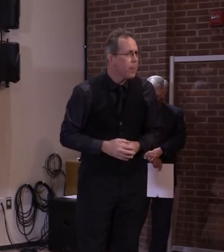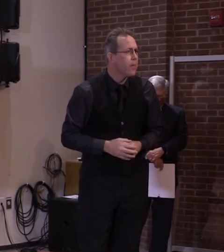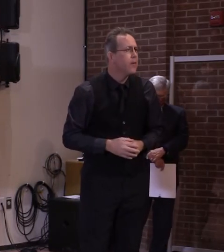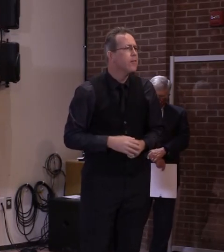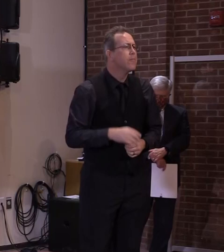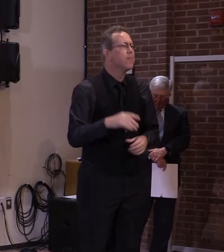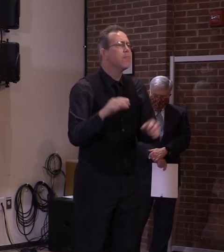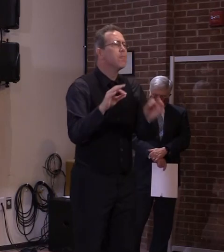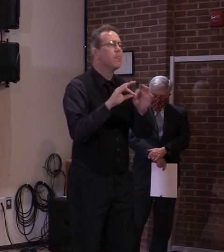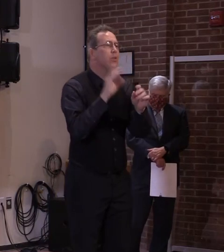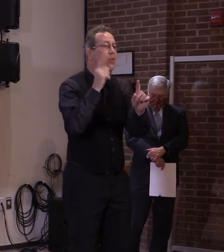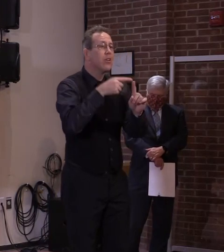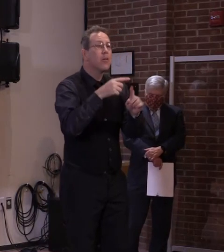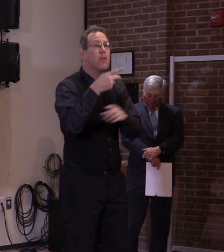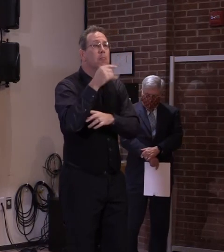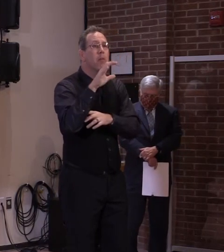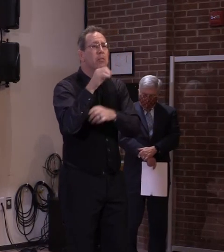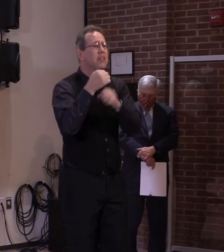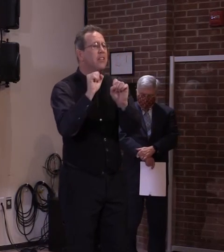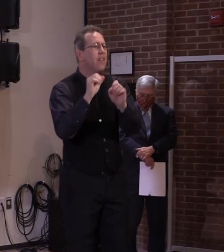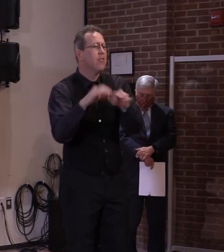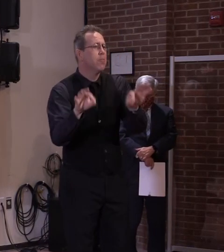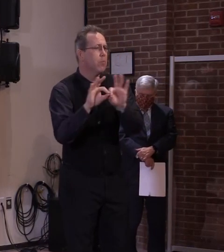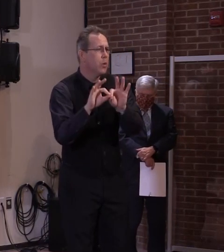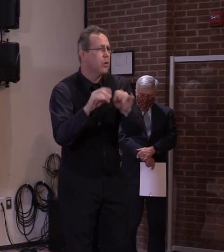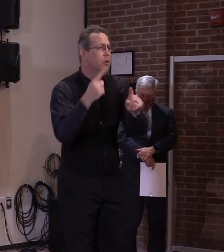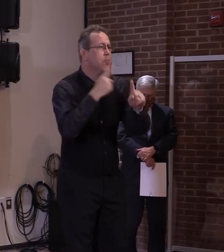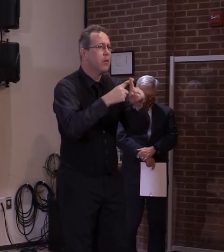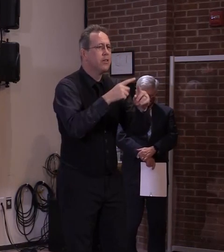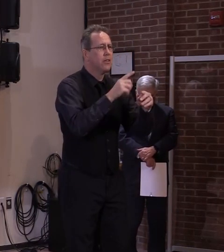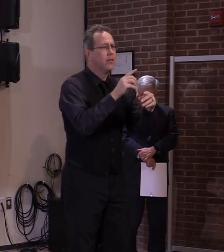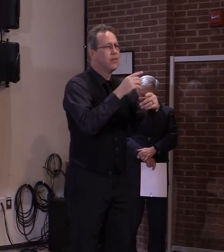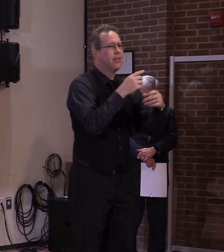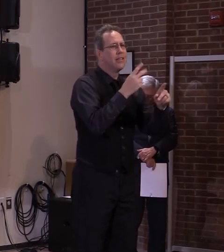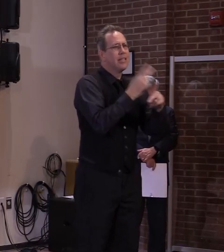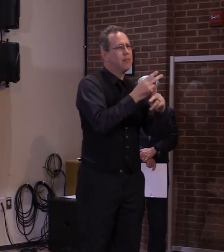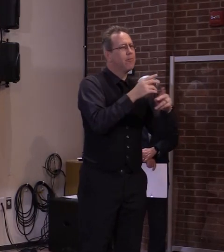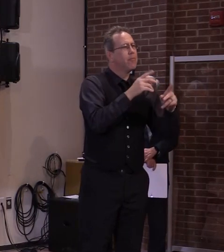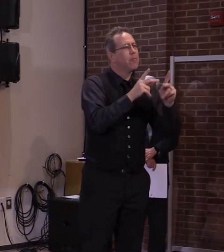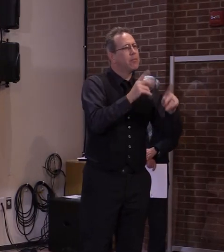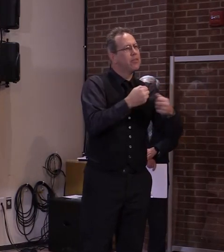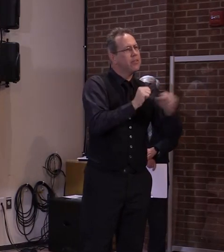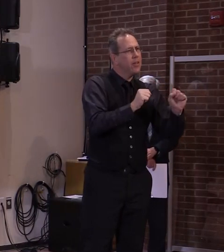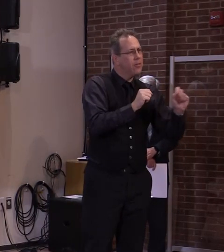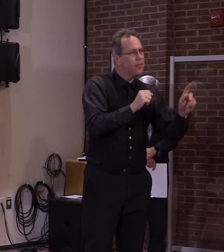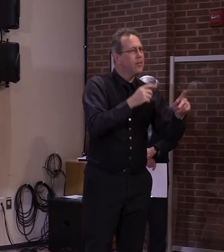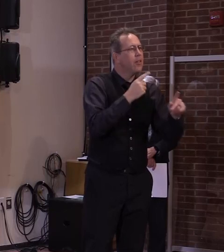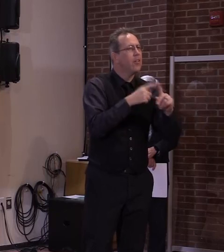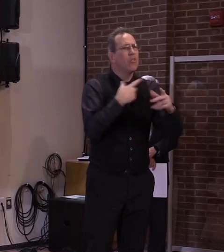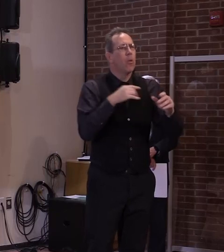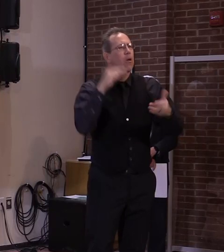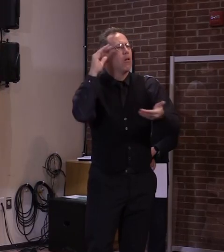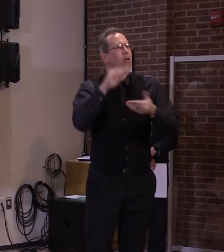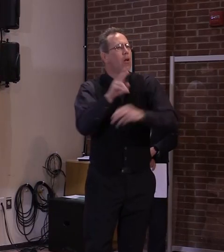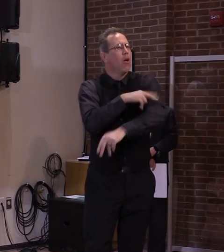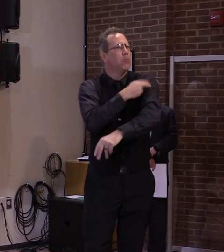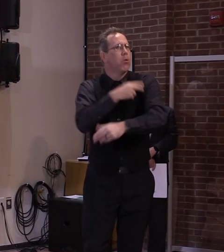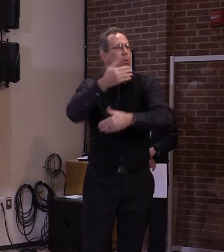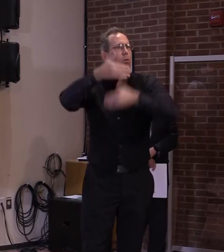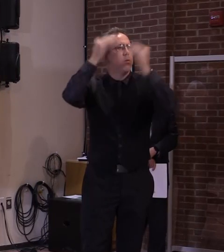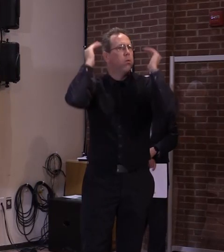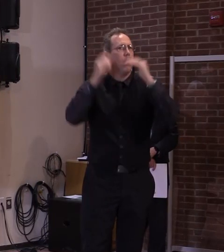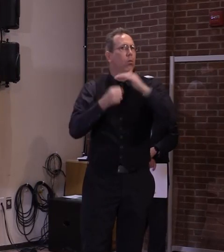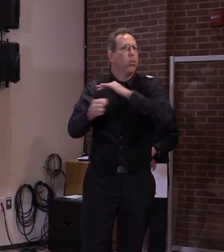from being overwhelmed will be the key to keeping the heart and soul of our economy, local small businesses, and